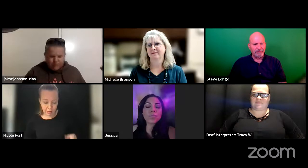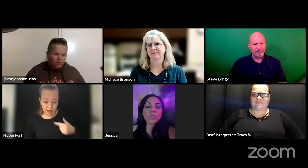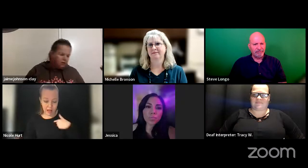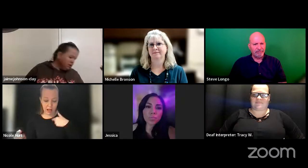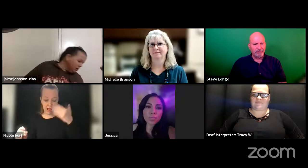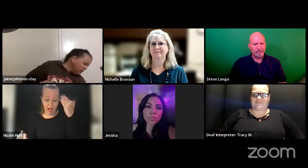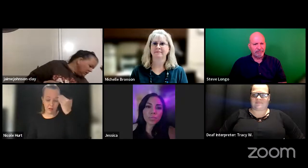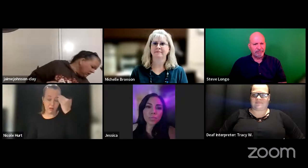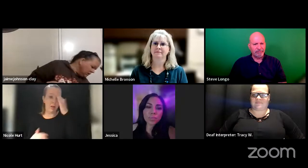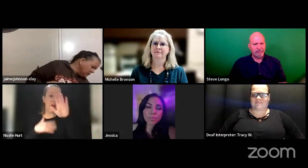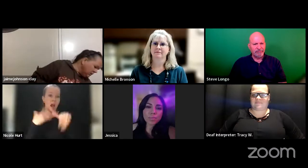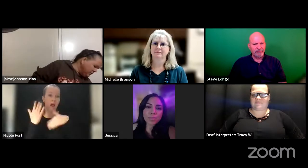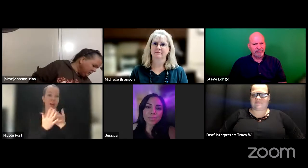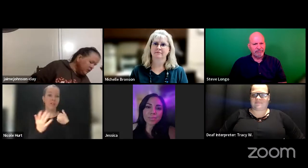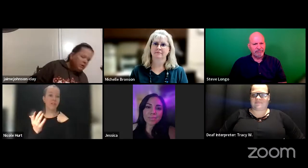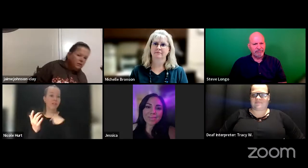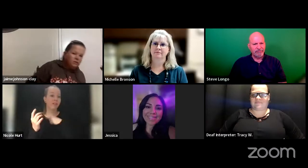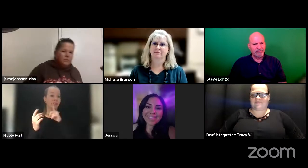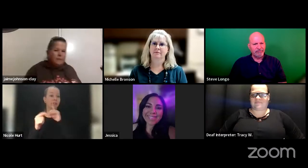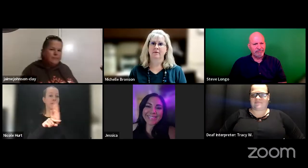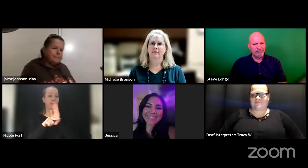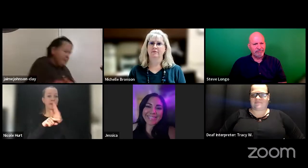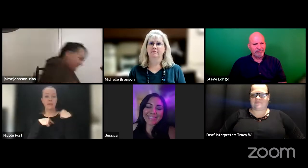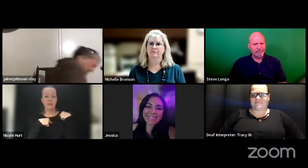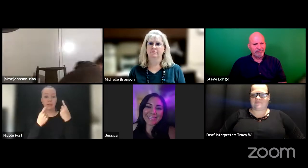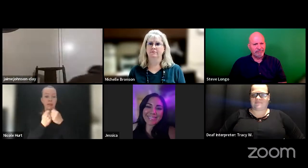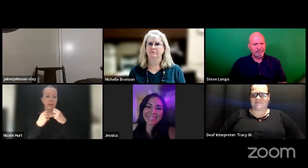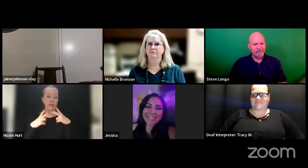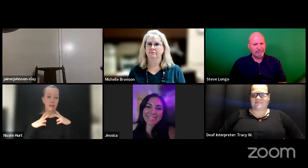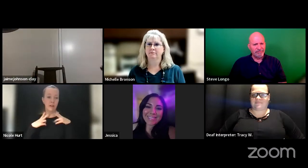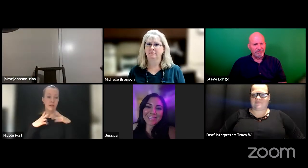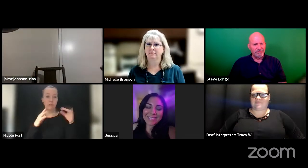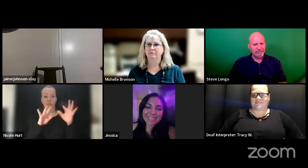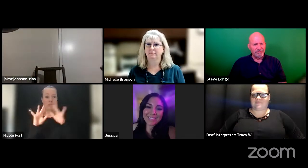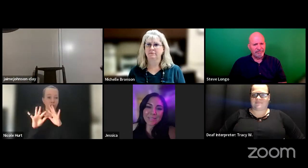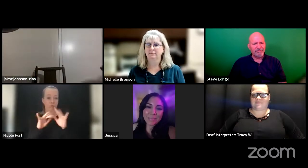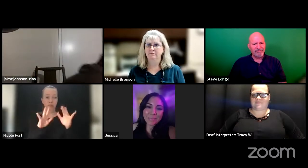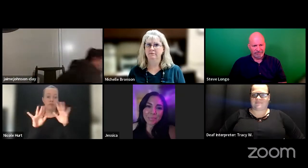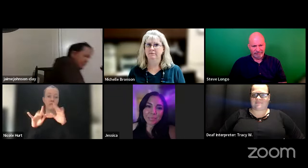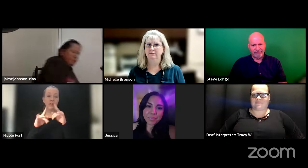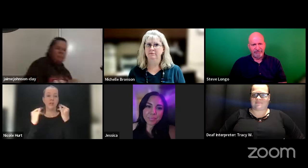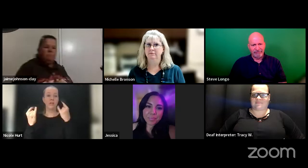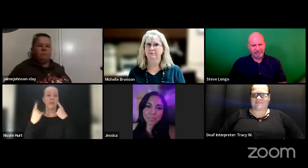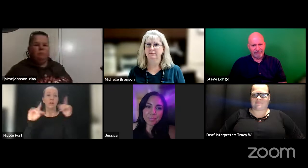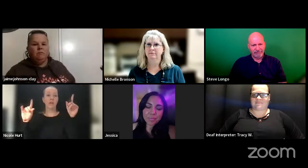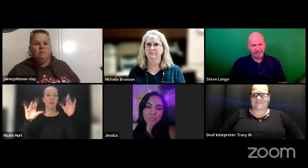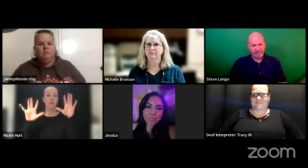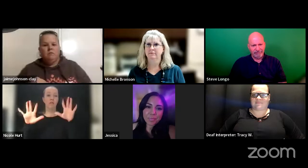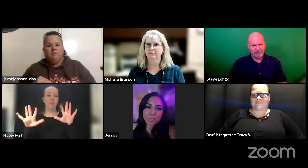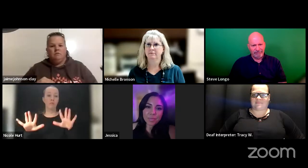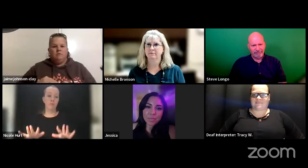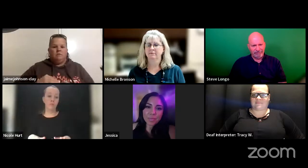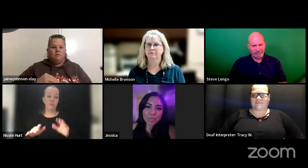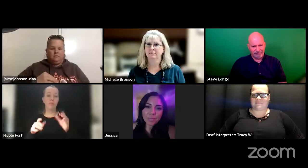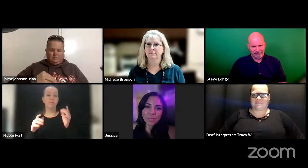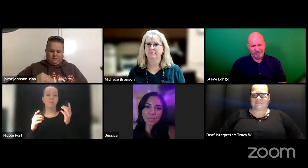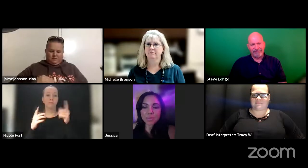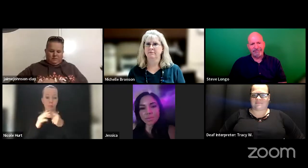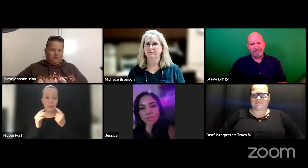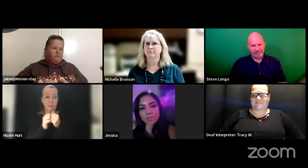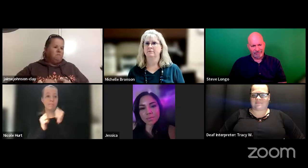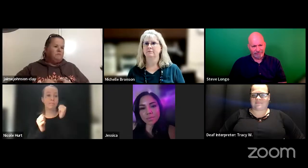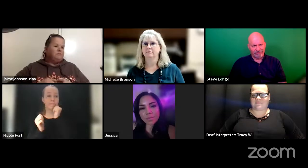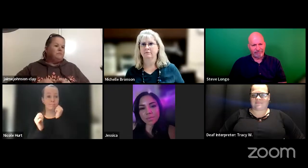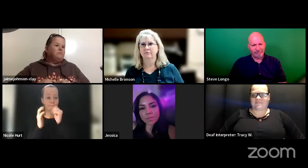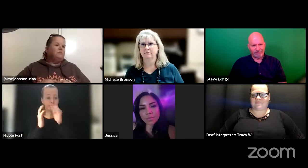it is meeting time again. I do know that all of us have been very busy throughout the holidays.